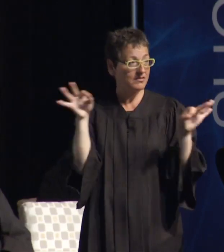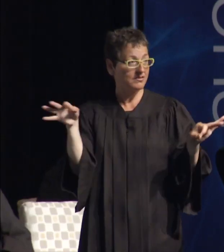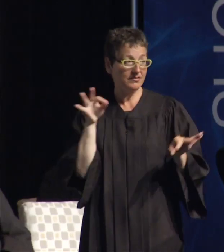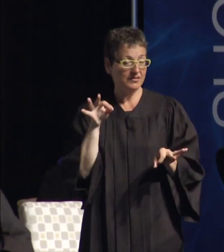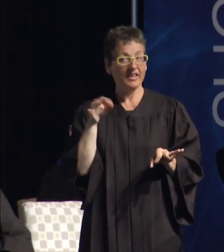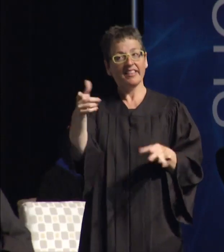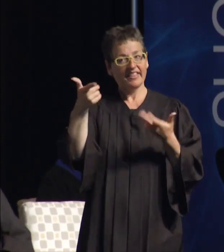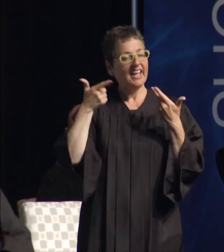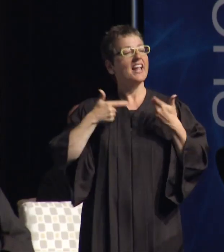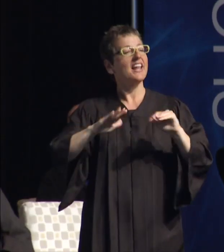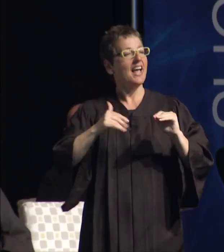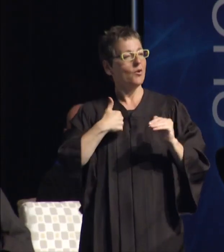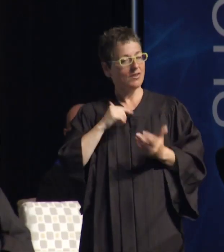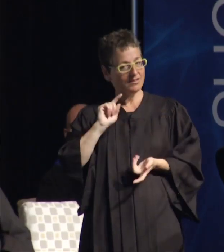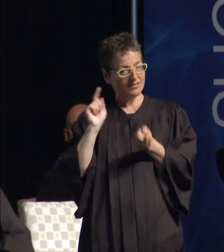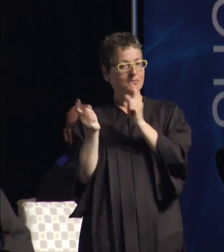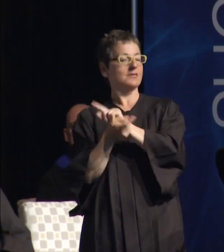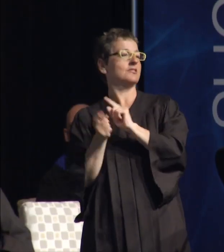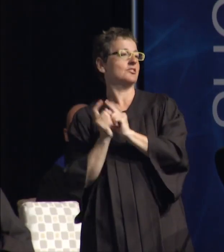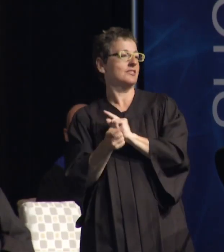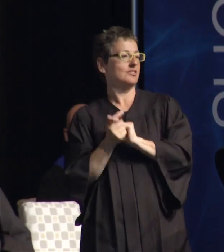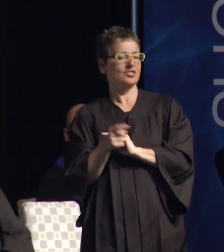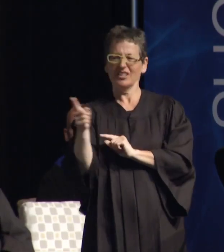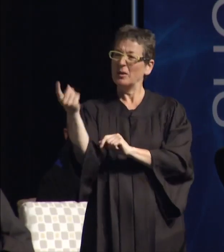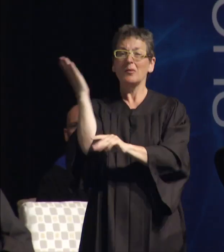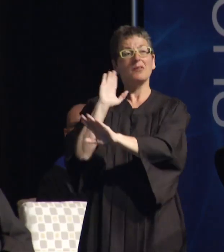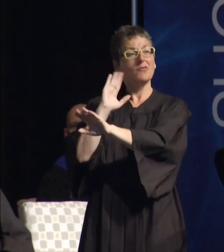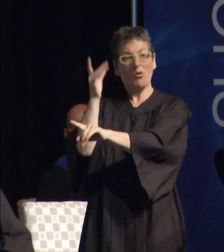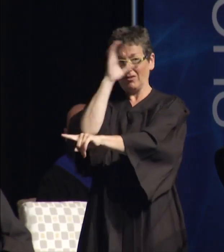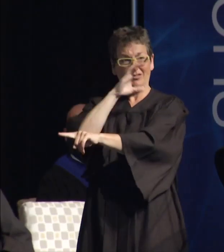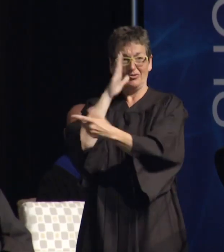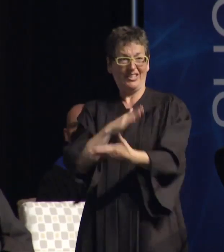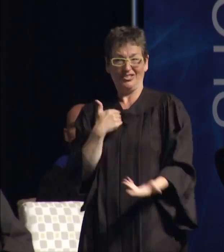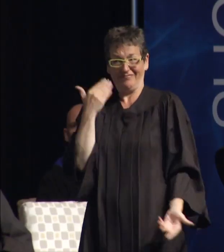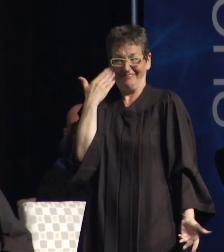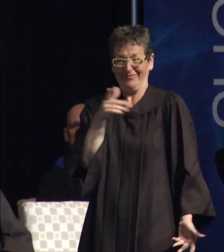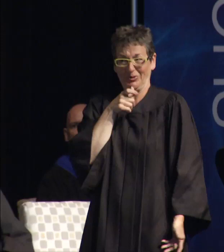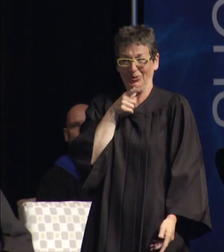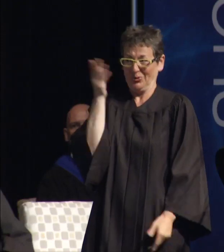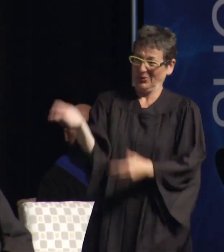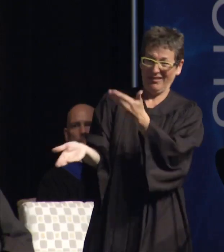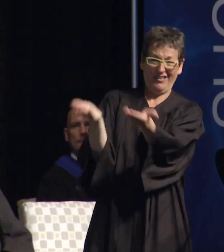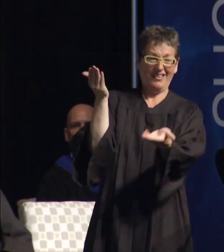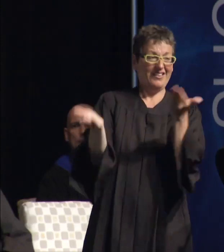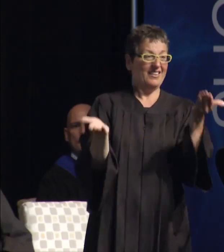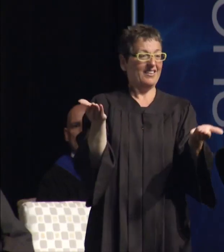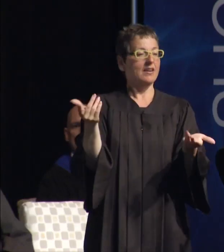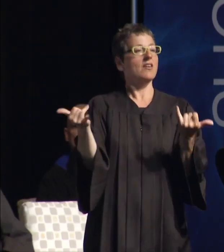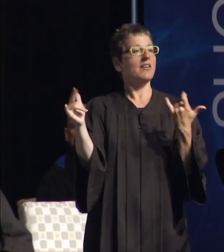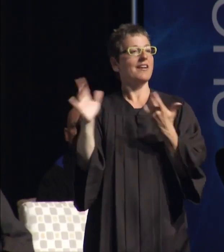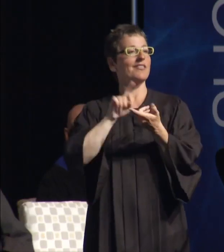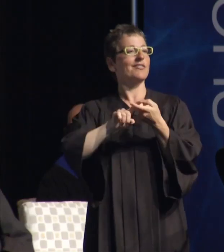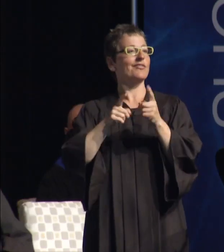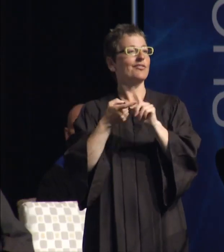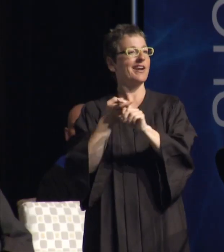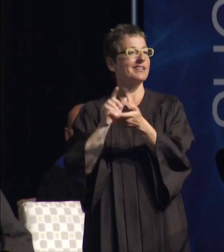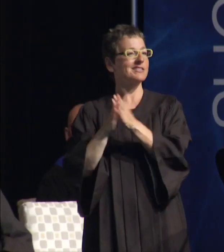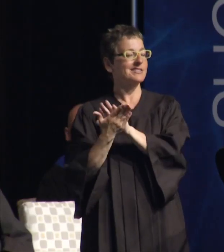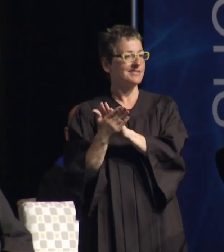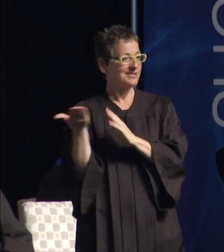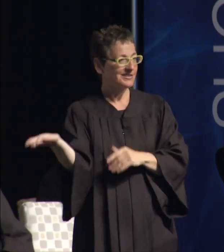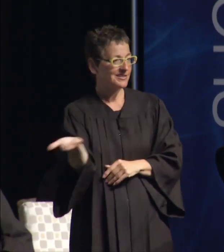amends. Strangers became friends. For me, I became a daughter again, and my children got their mother